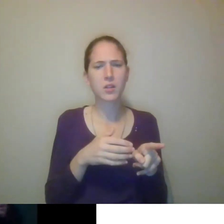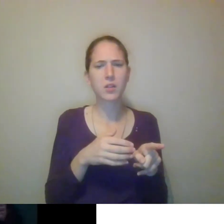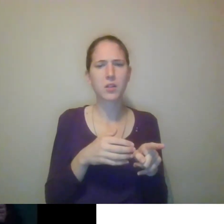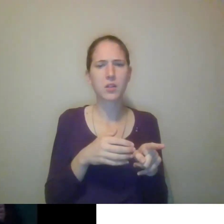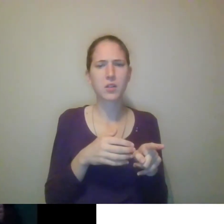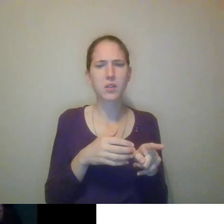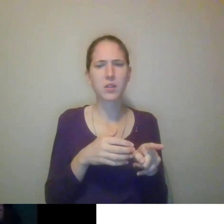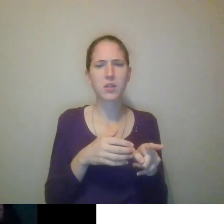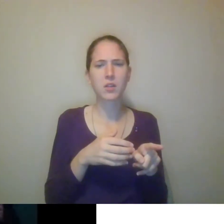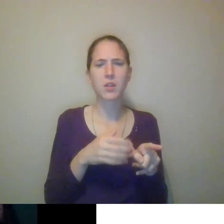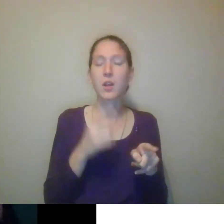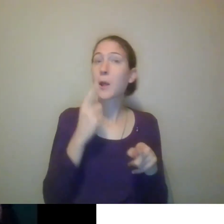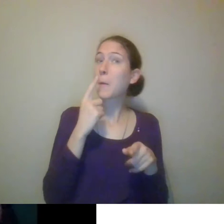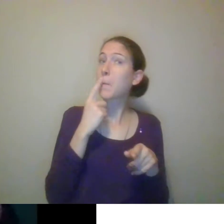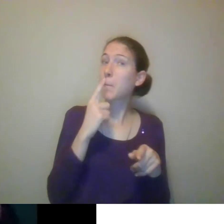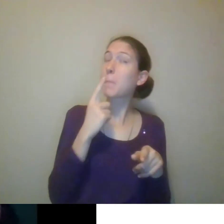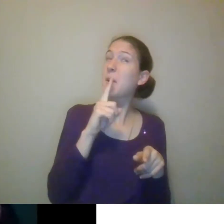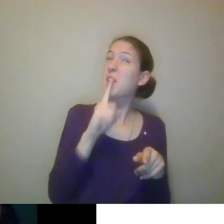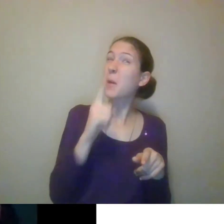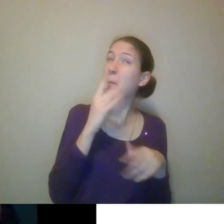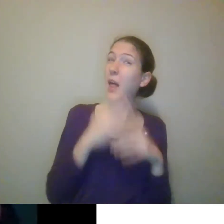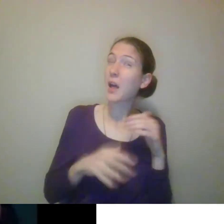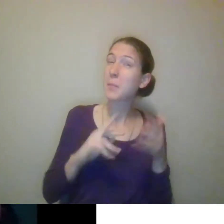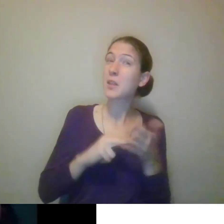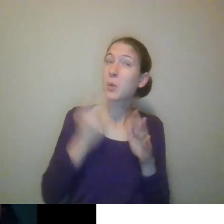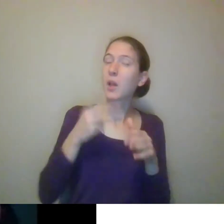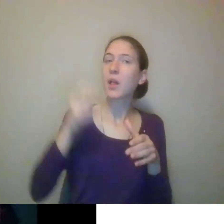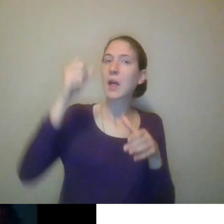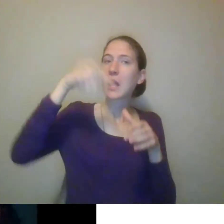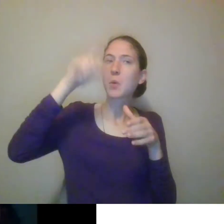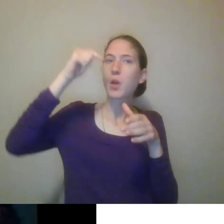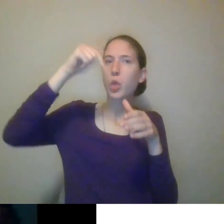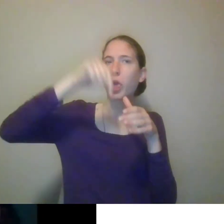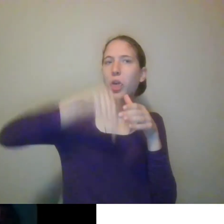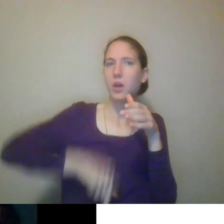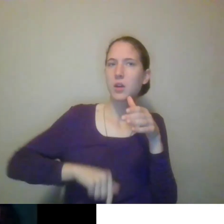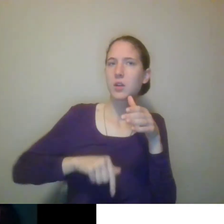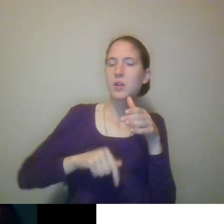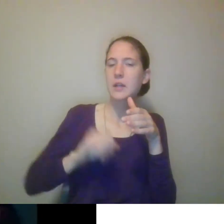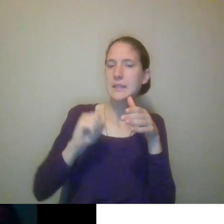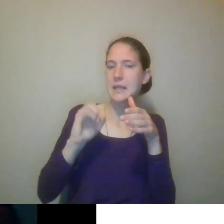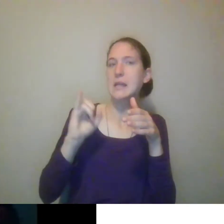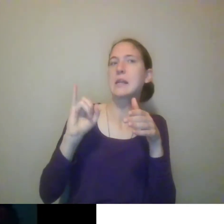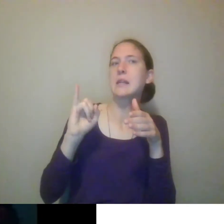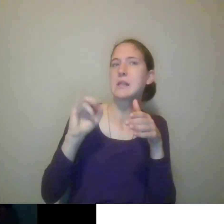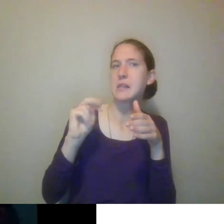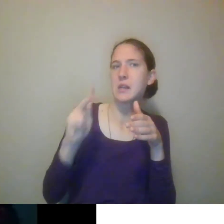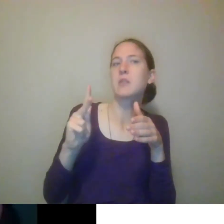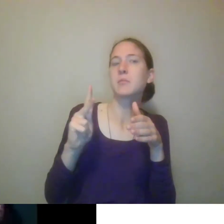blood. It'll hit and it'll sink. Just like swing the